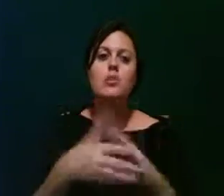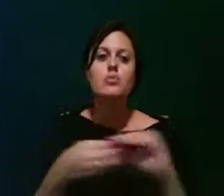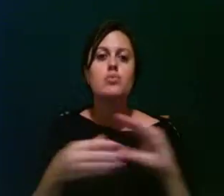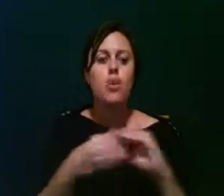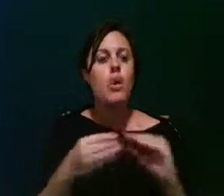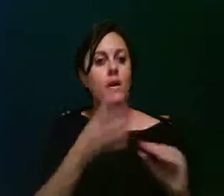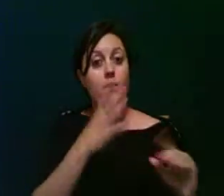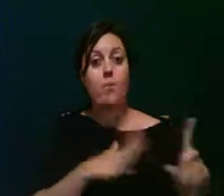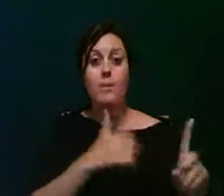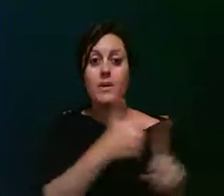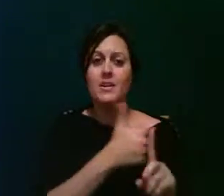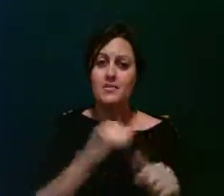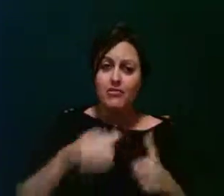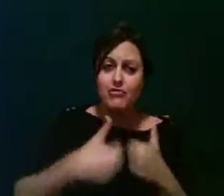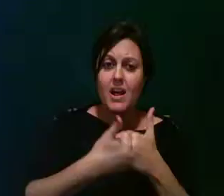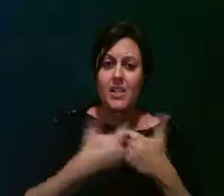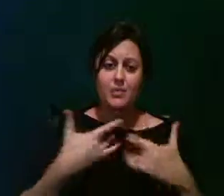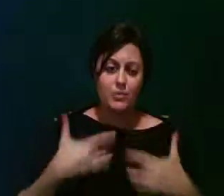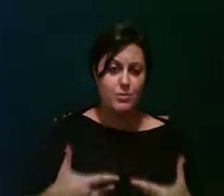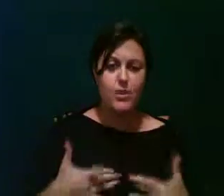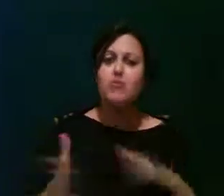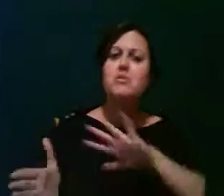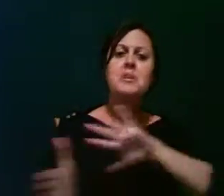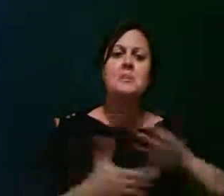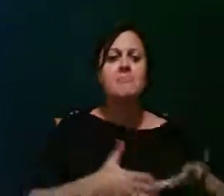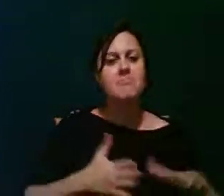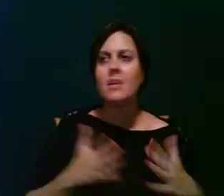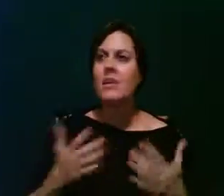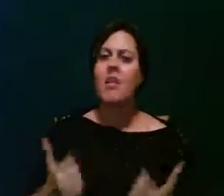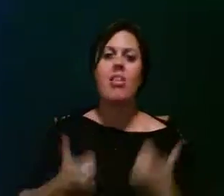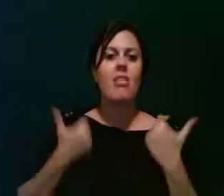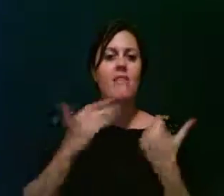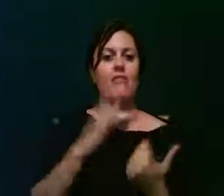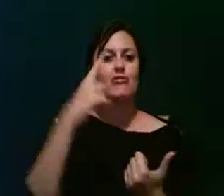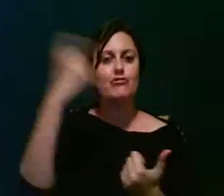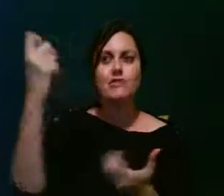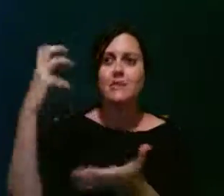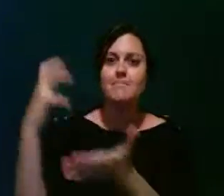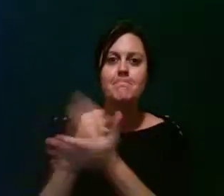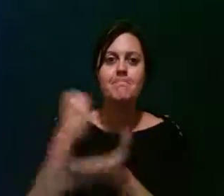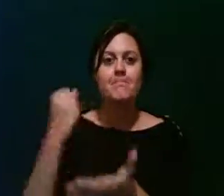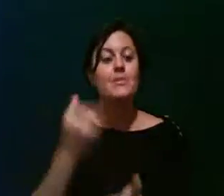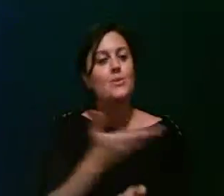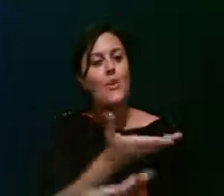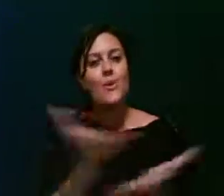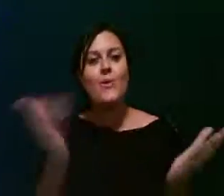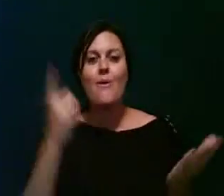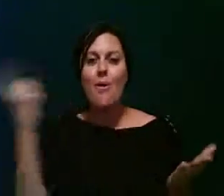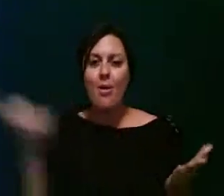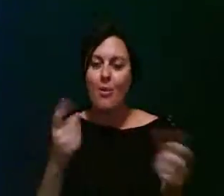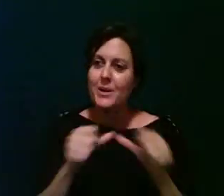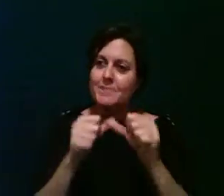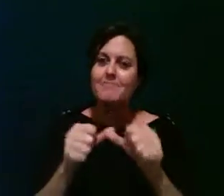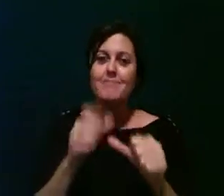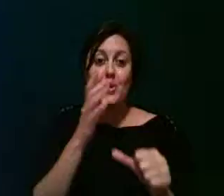who moved on to live her dreams. Until then, always be women heart to heart, sharing and caring for